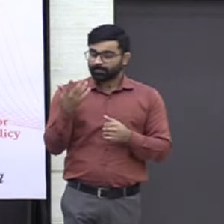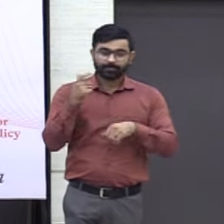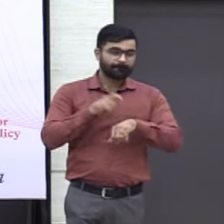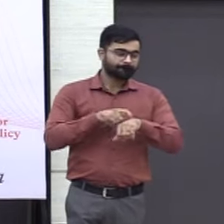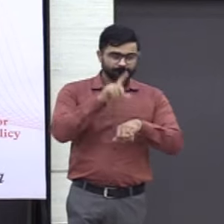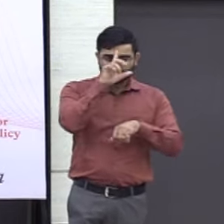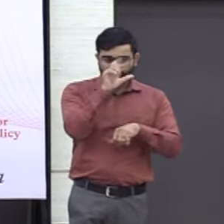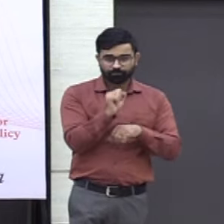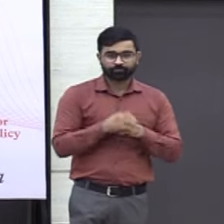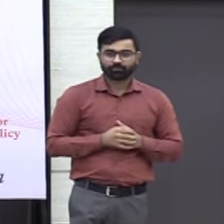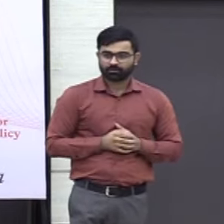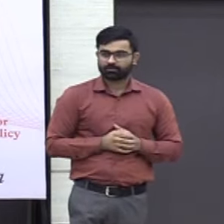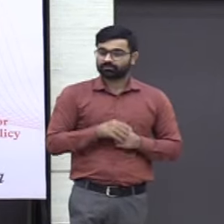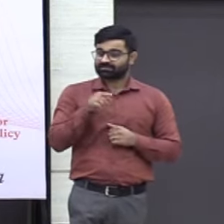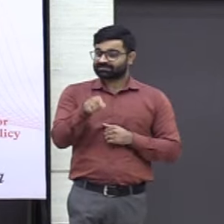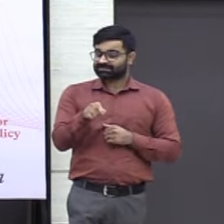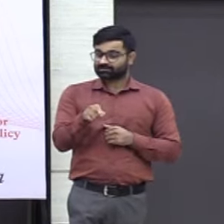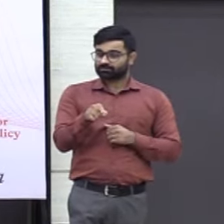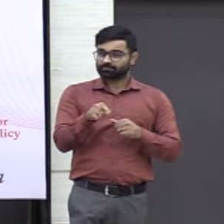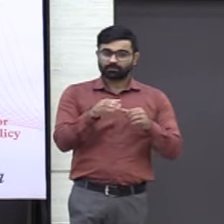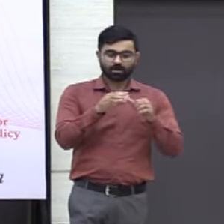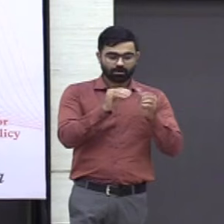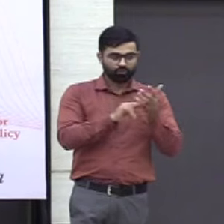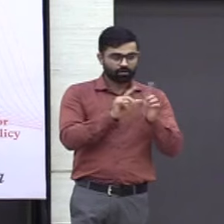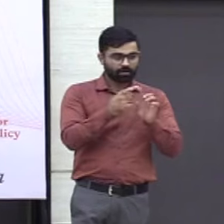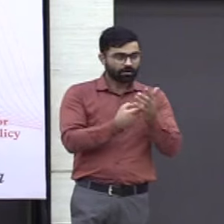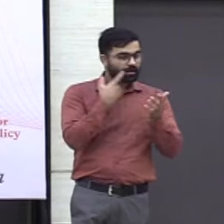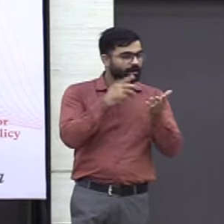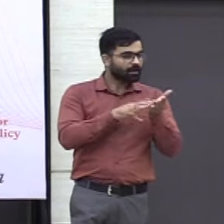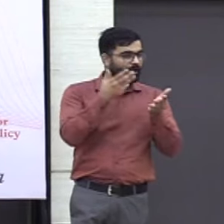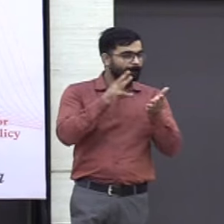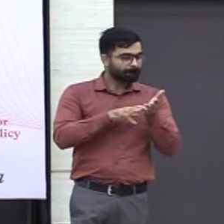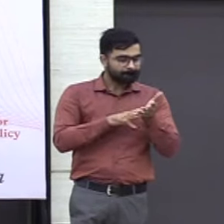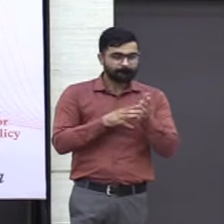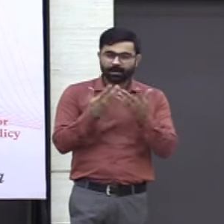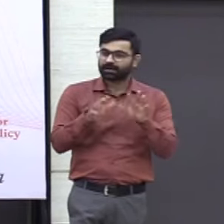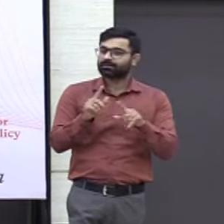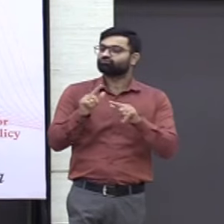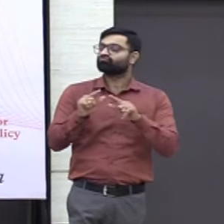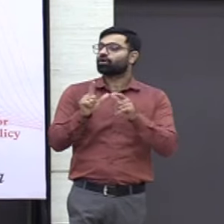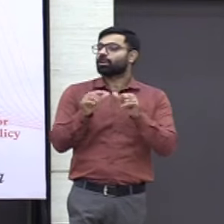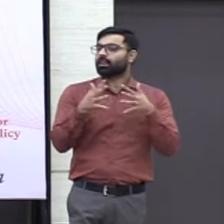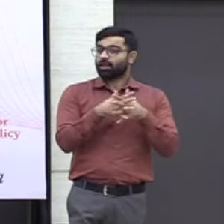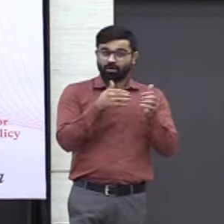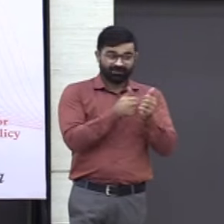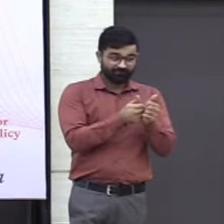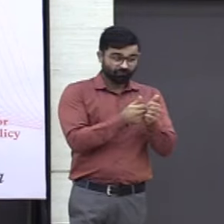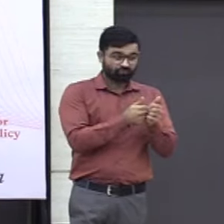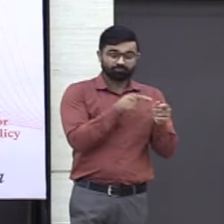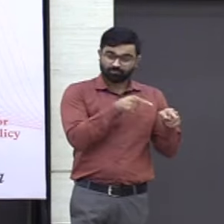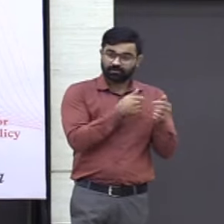time, remember, and this is a conundrum that every legislation faces. You